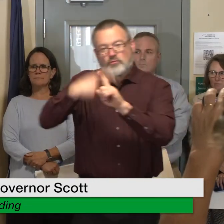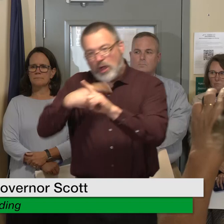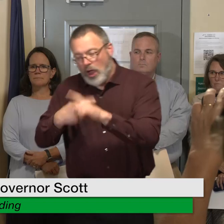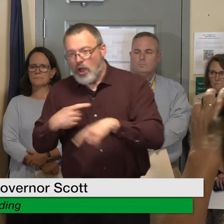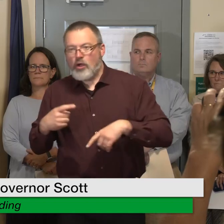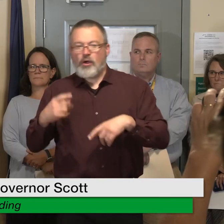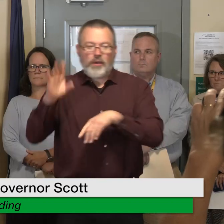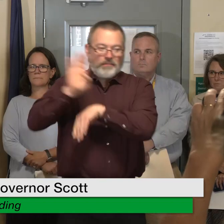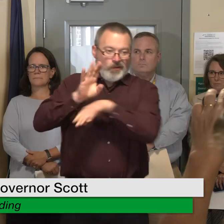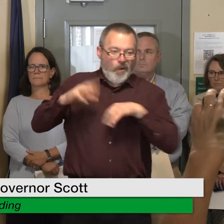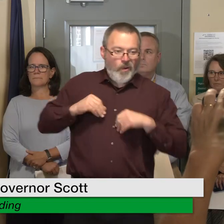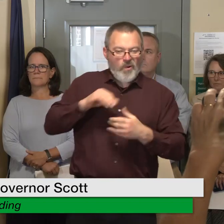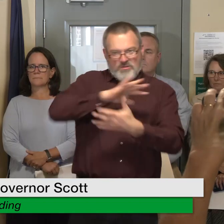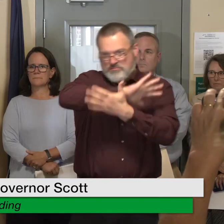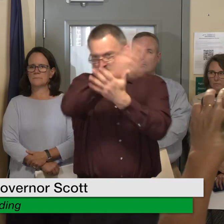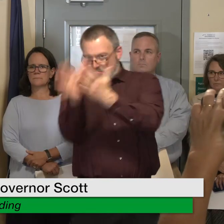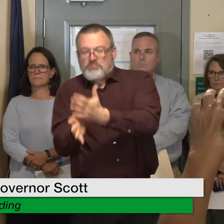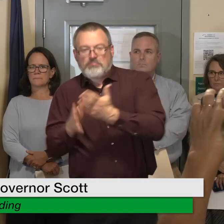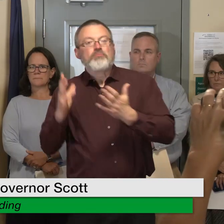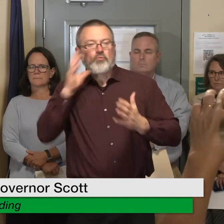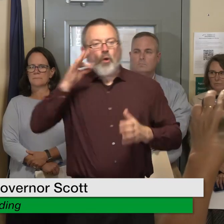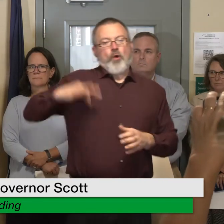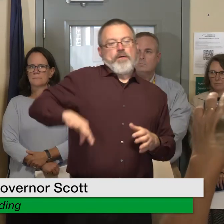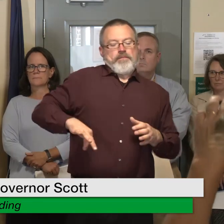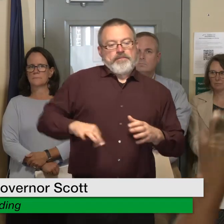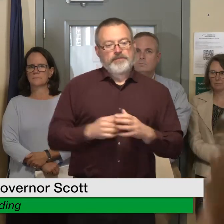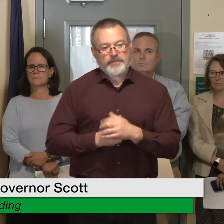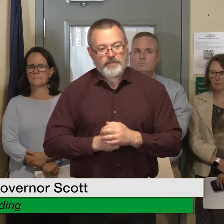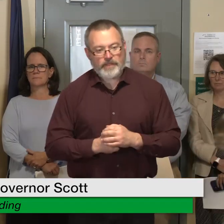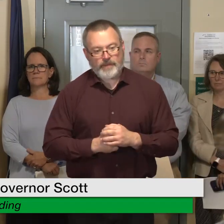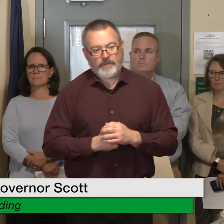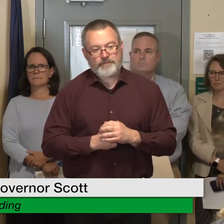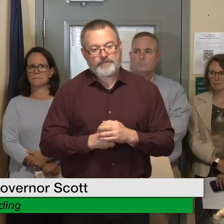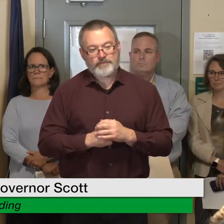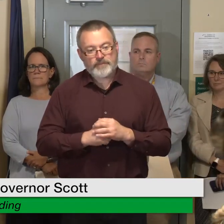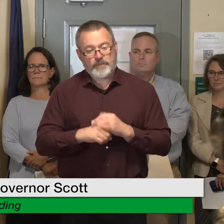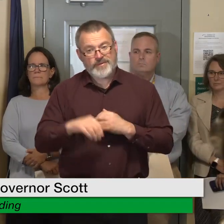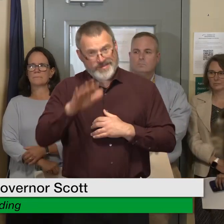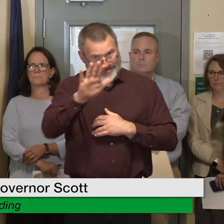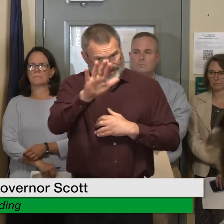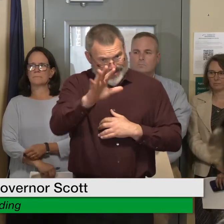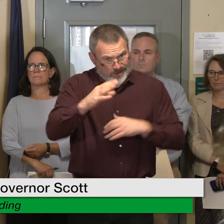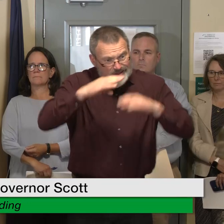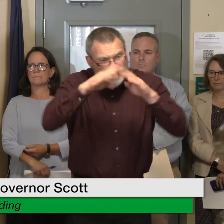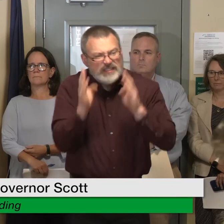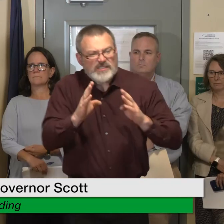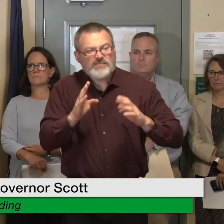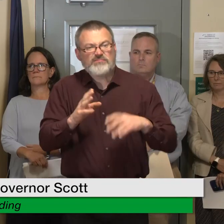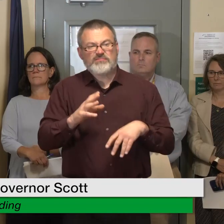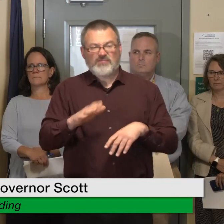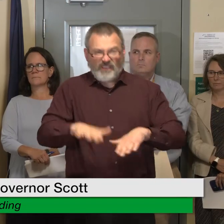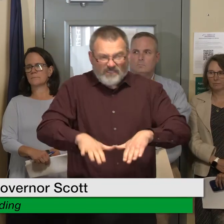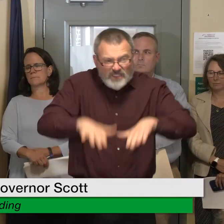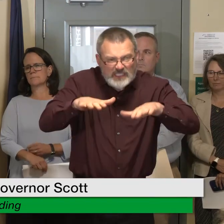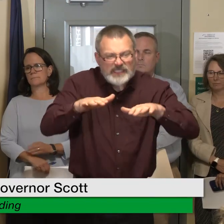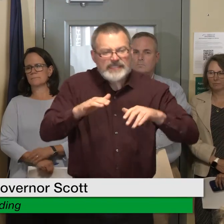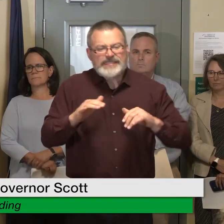it's difficult for many who are dealing with flooded homes to think about anything other than taking care of your